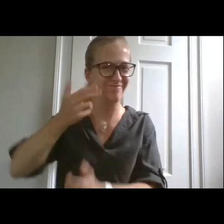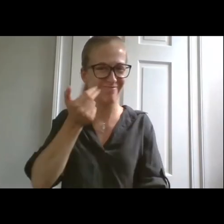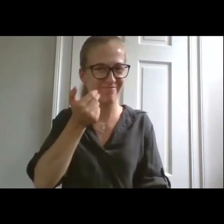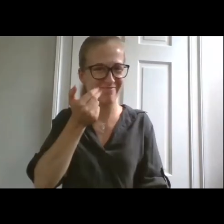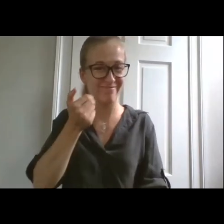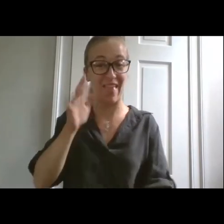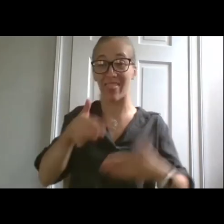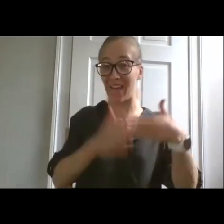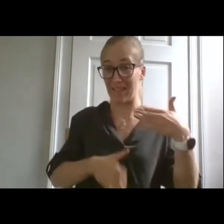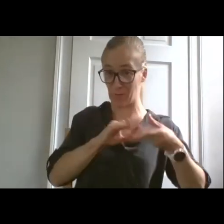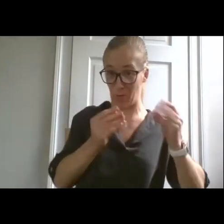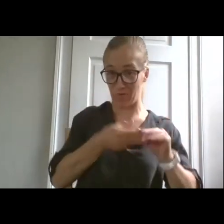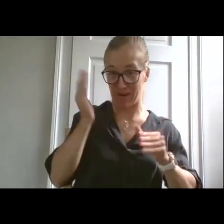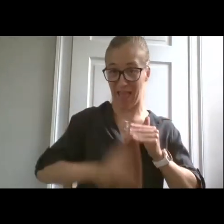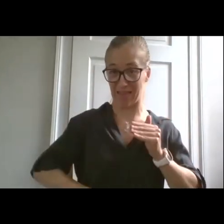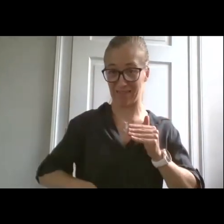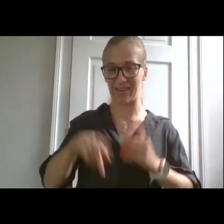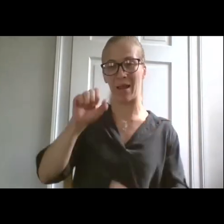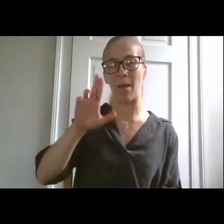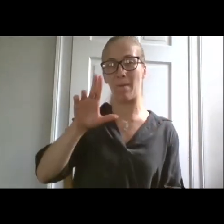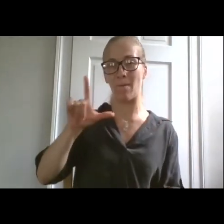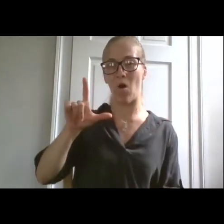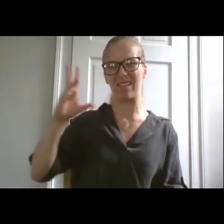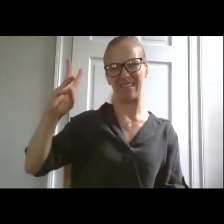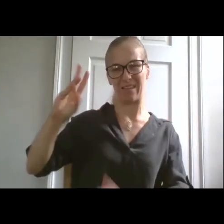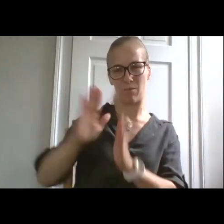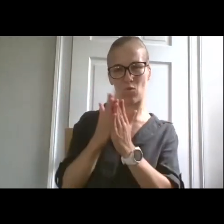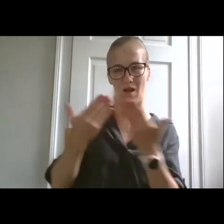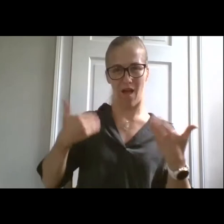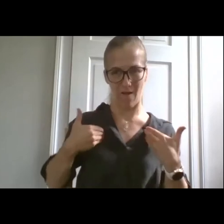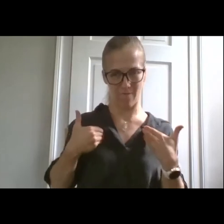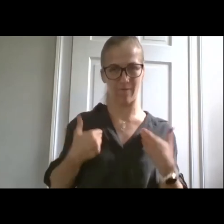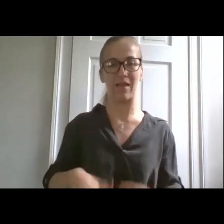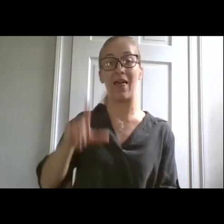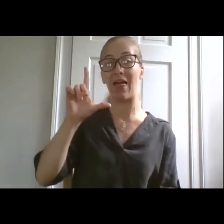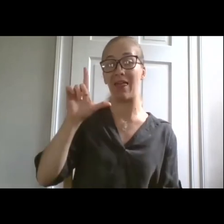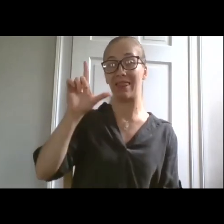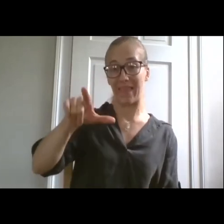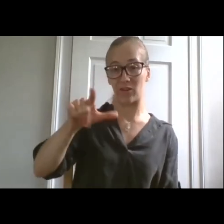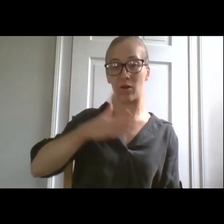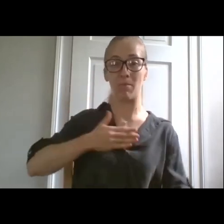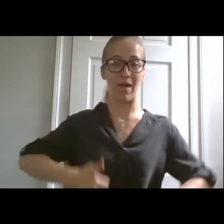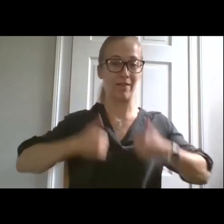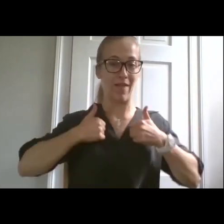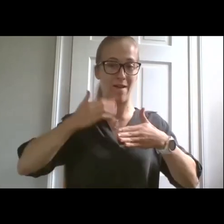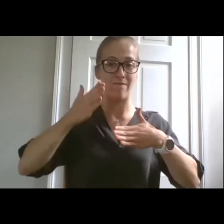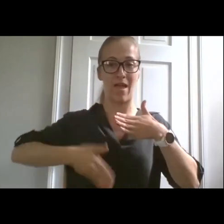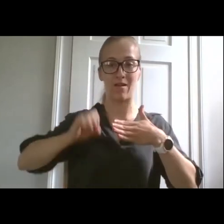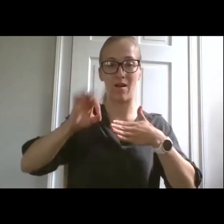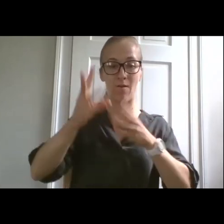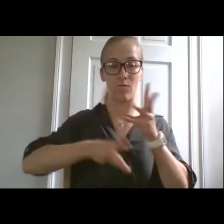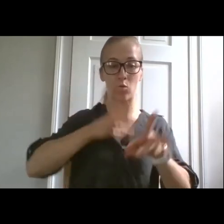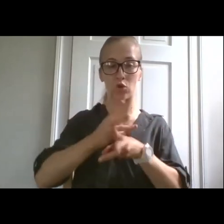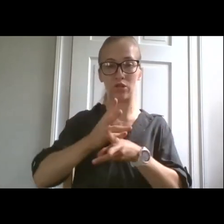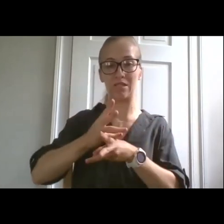That's the end of that story. Paul Lesicki is the author of 6 books, including later, My Life at the Edge of the World, The Narrow Door,